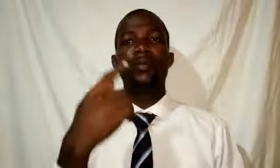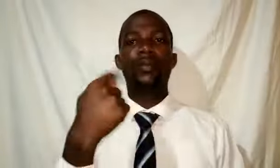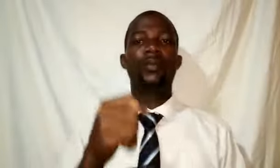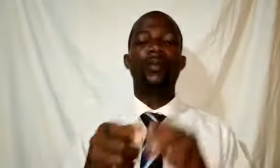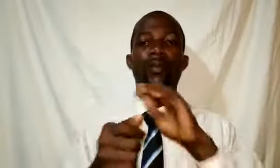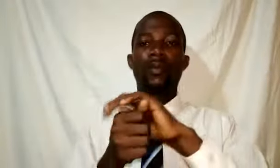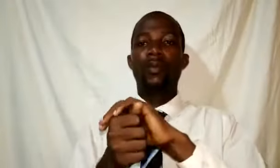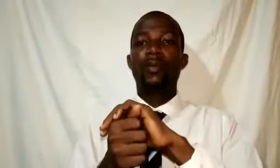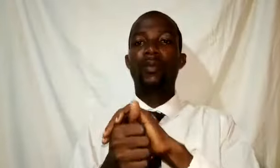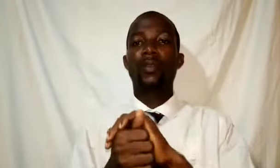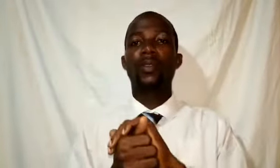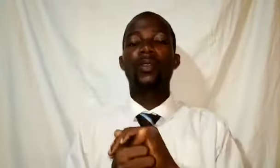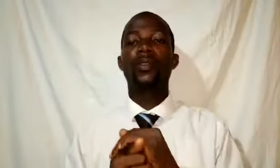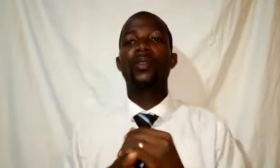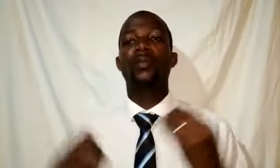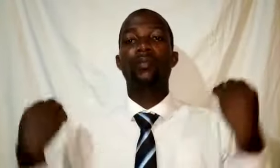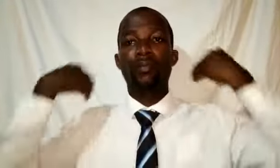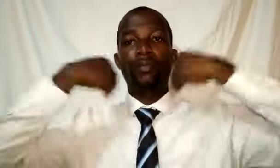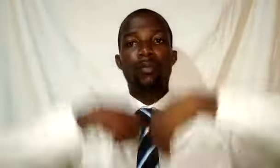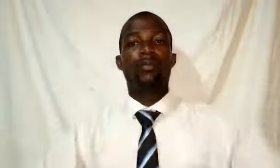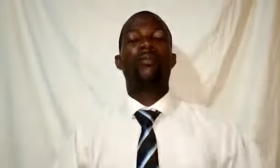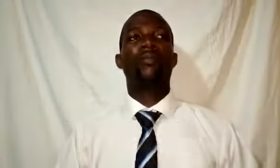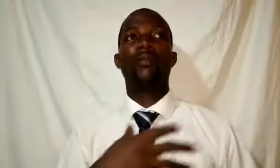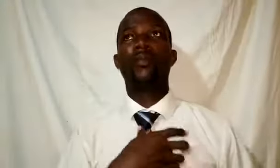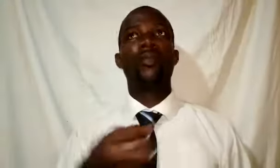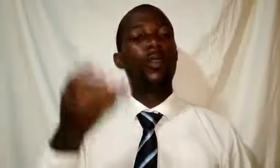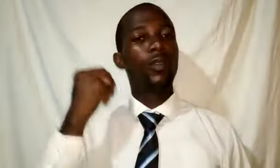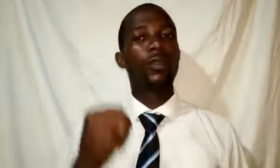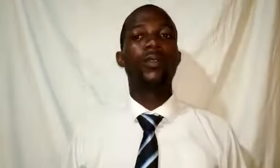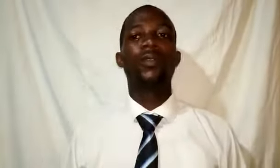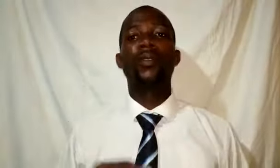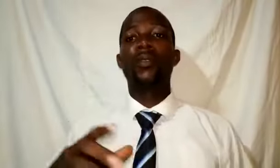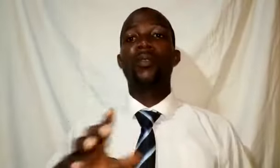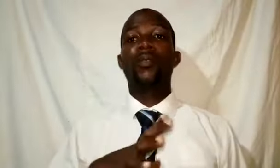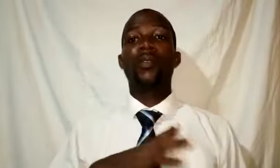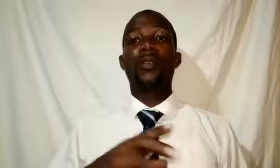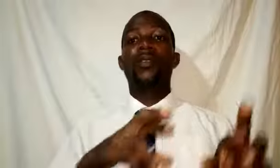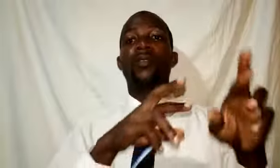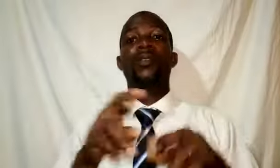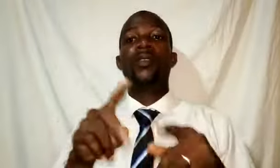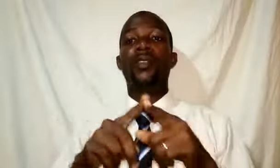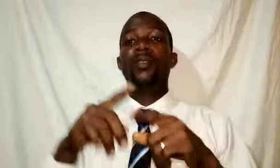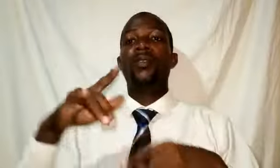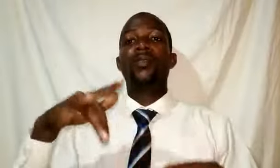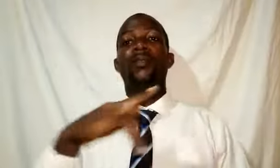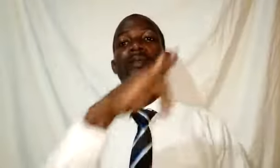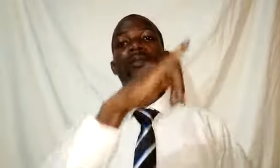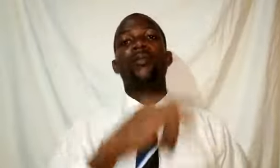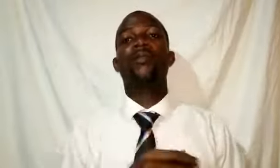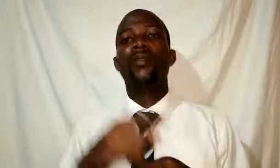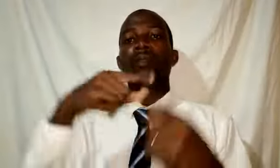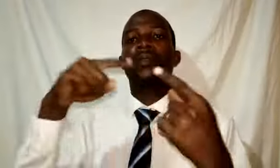put on his plumage and was finally able to fly. When they all got to the